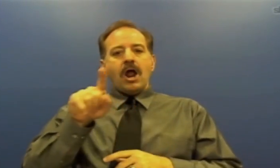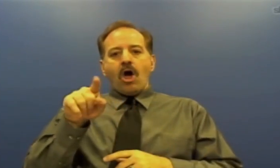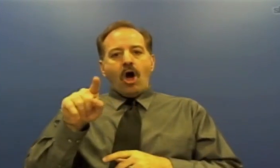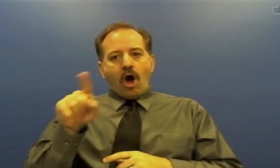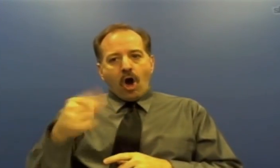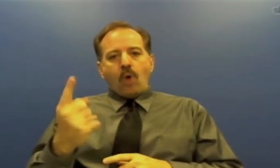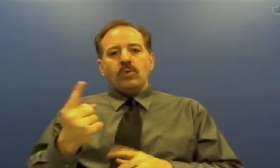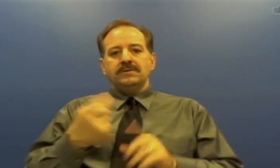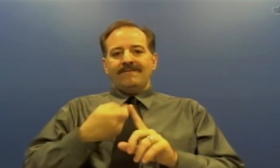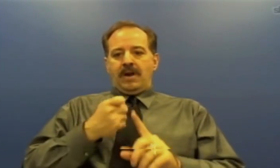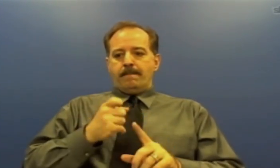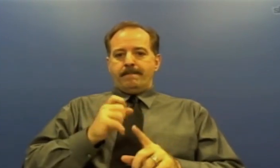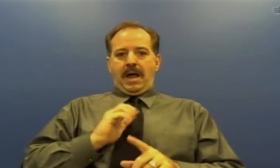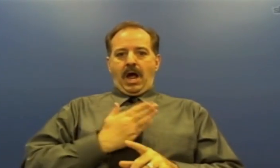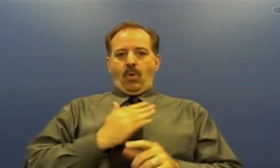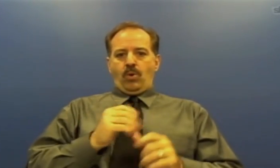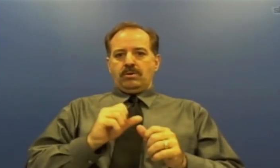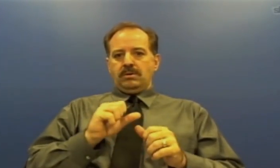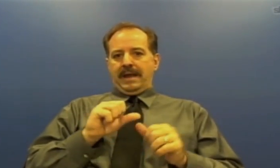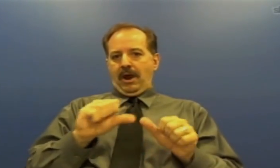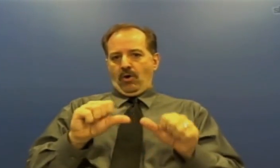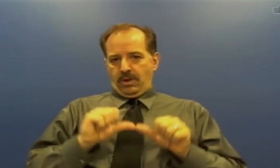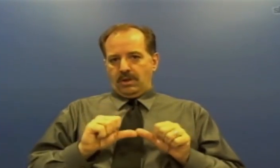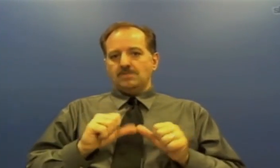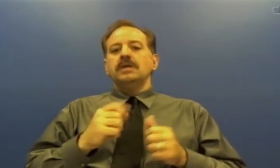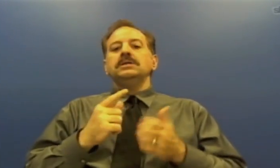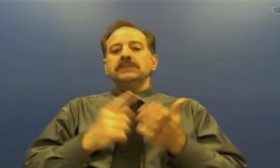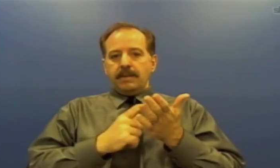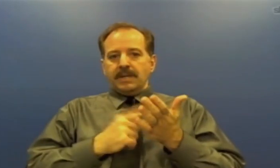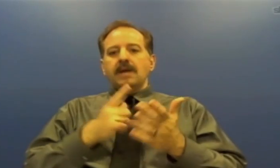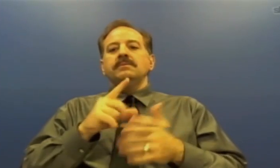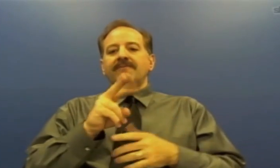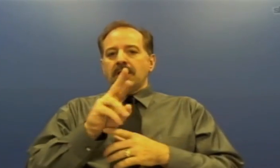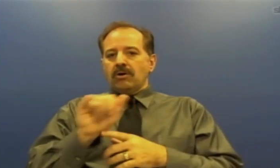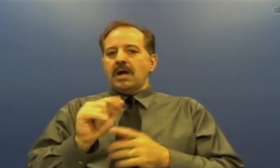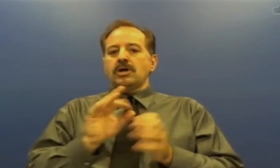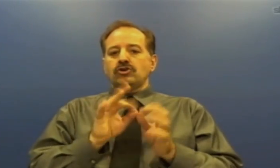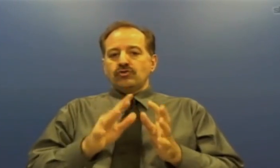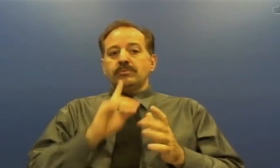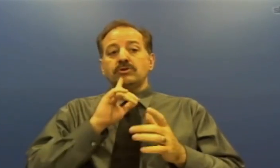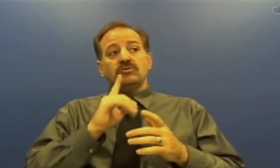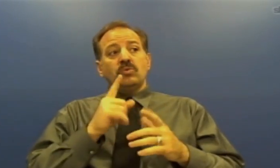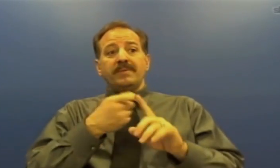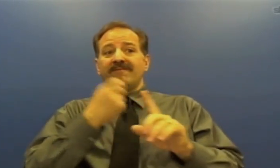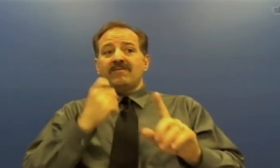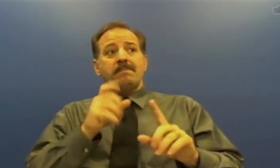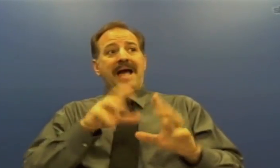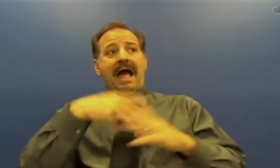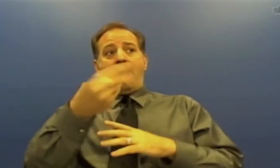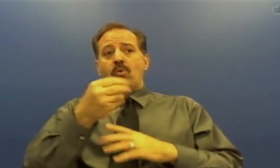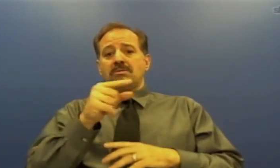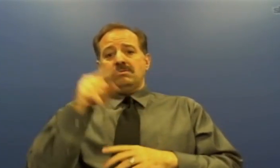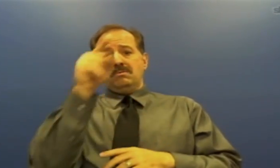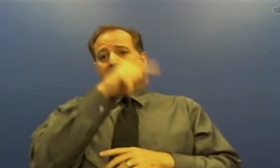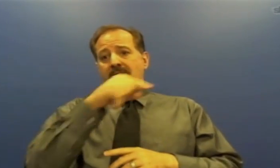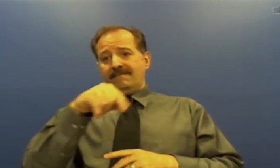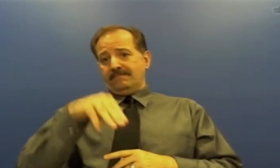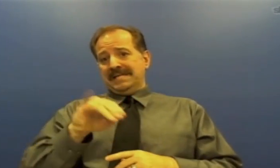sometimes the VRI interpreter doesn't always come from our particular area. Sometimes the VRI interpreter may be